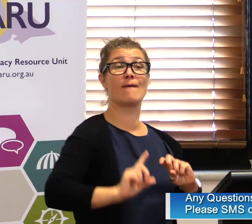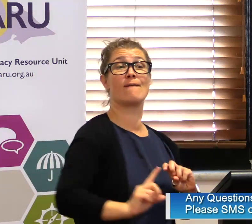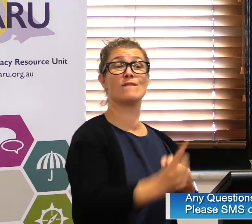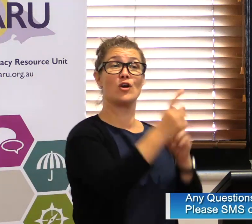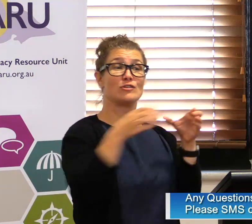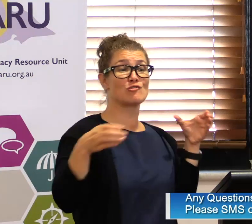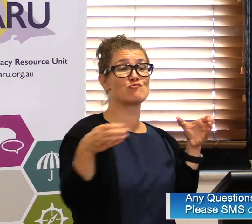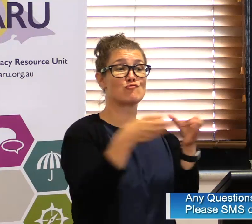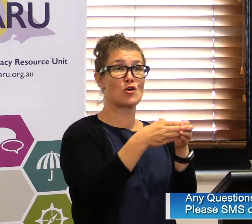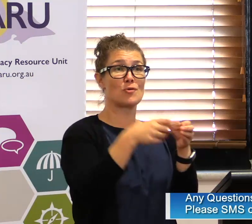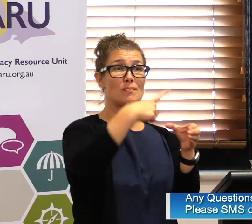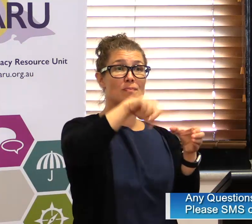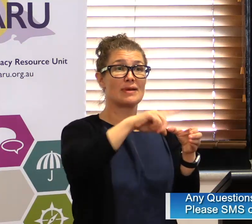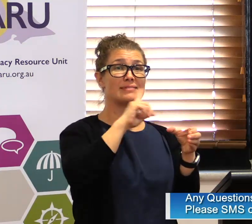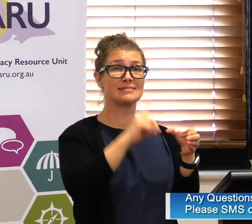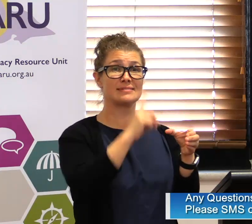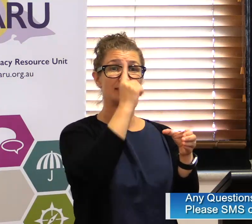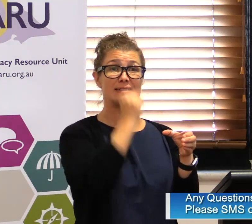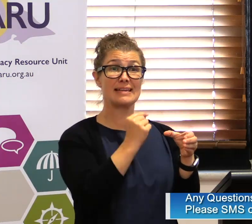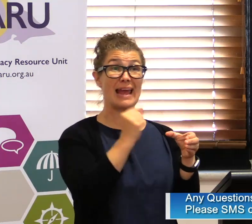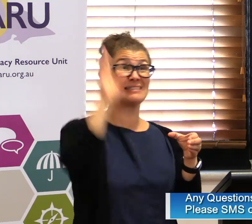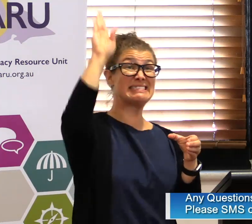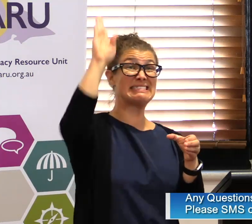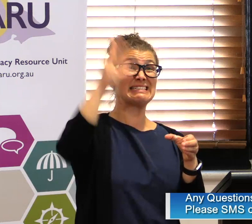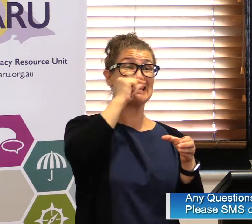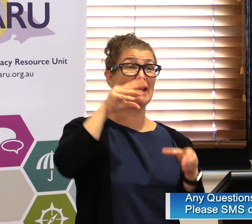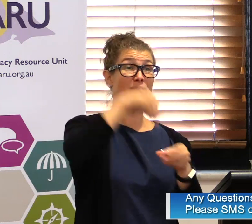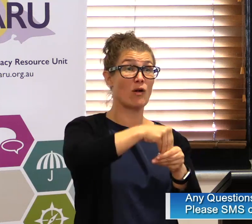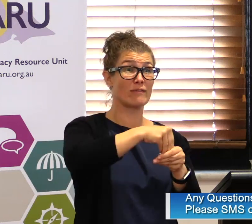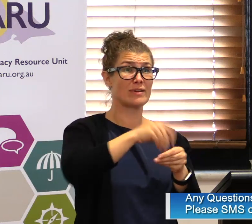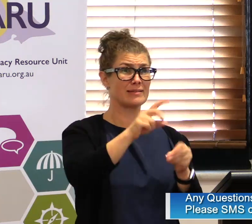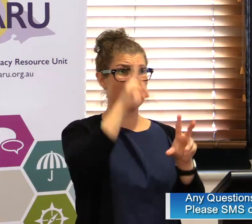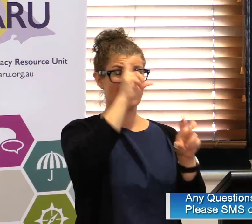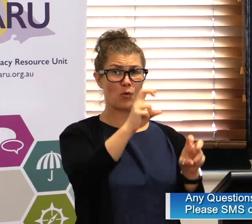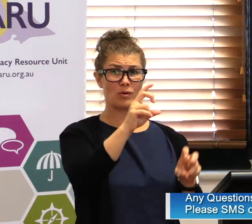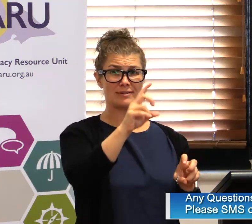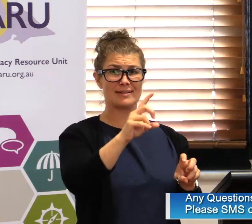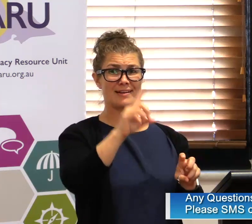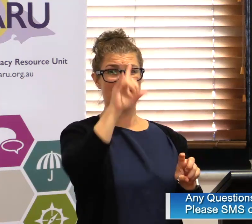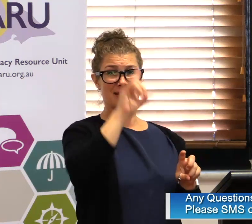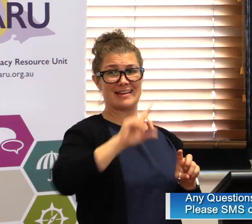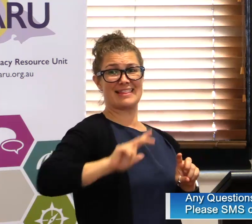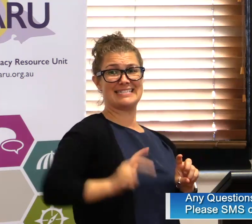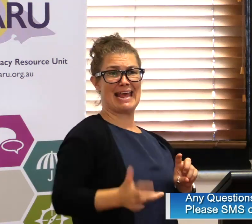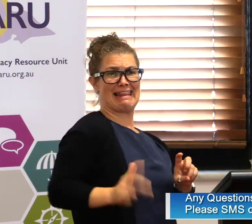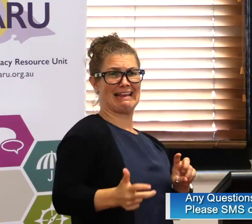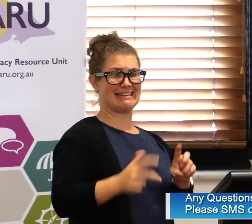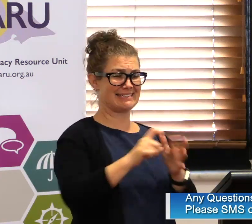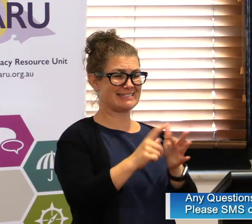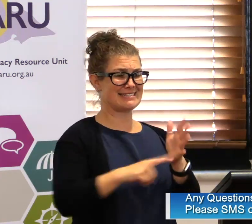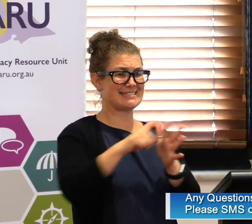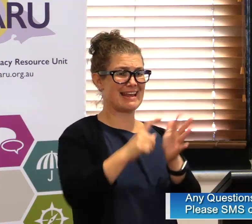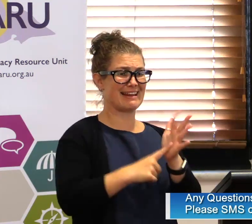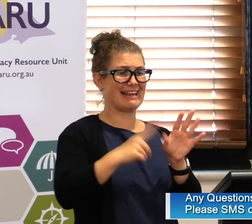first group that said, can we please be involved, and they're called the Deadly Deaf Mob. And they are deaf